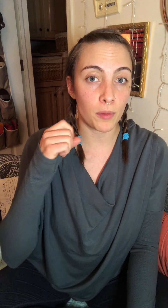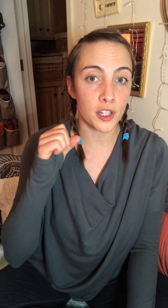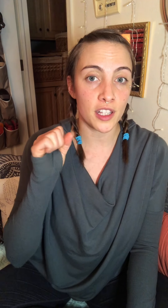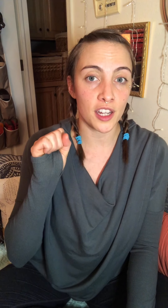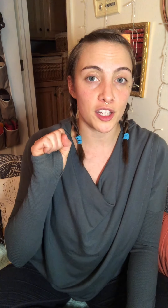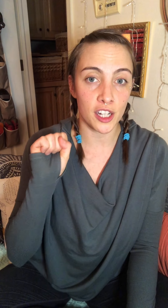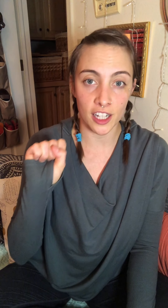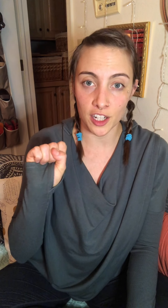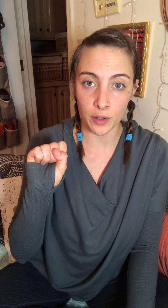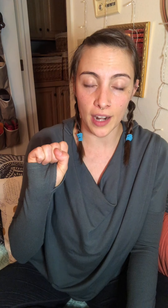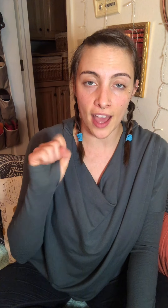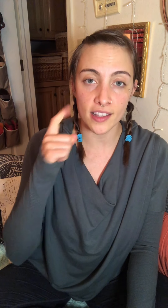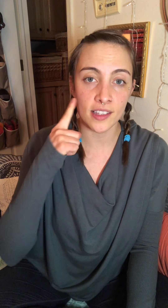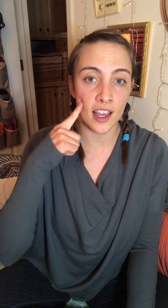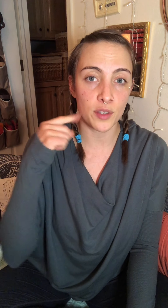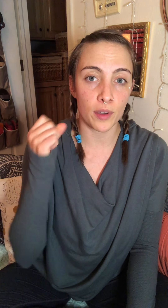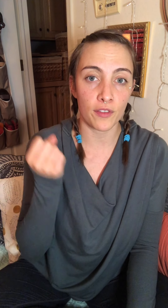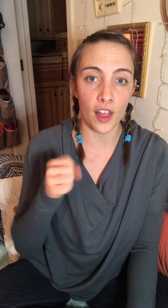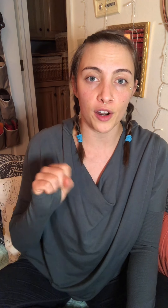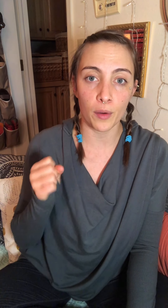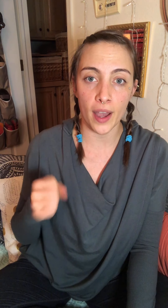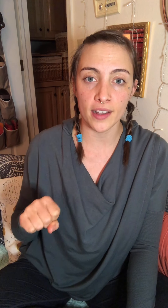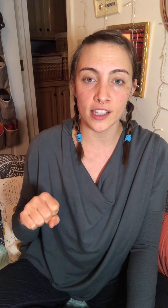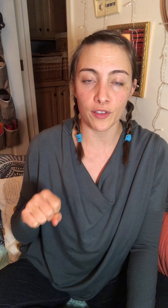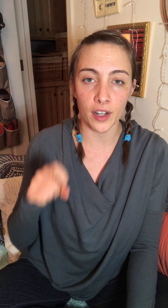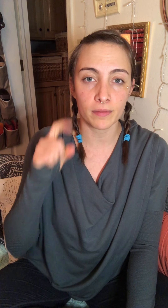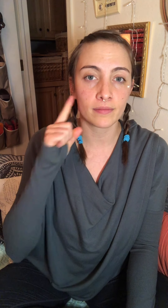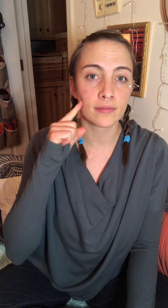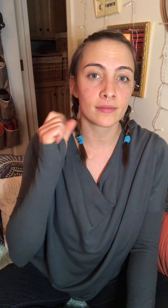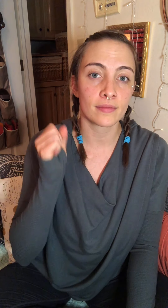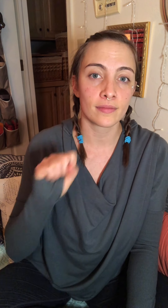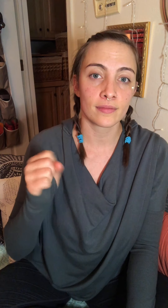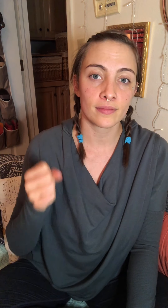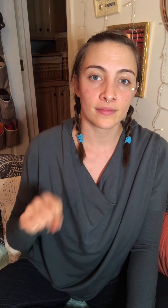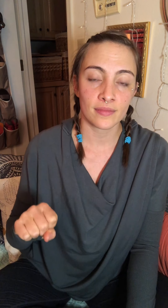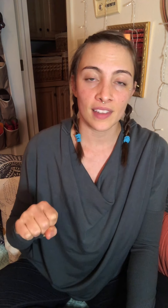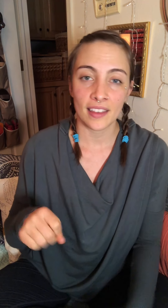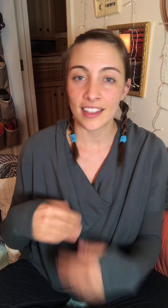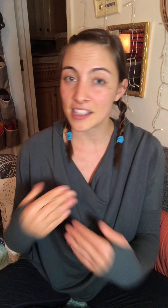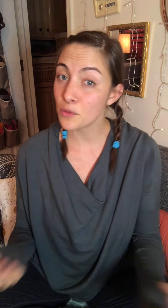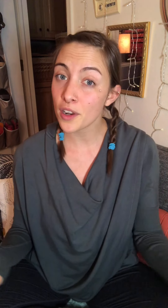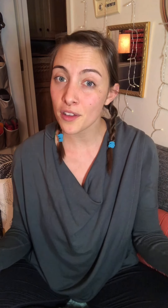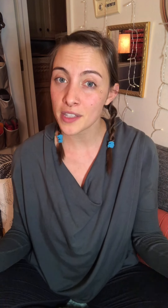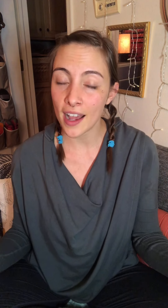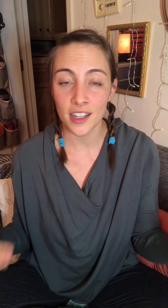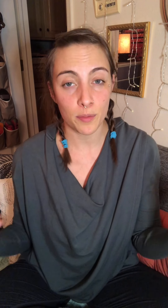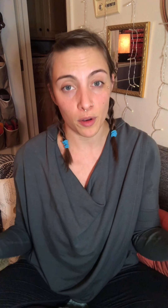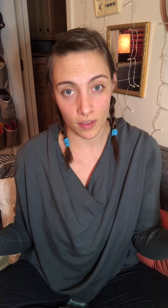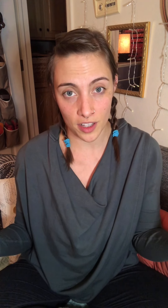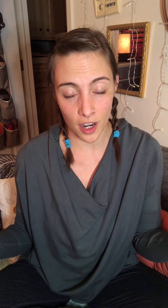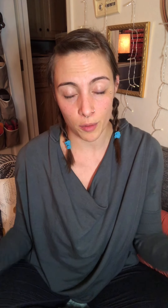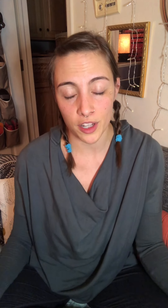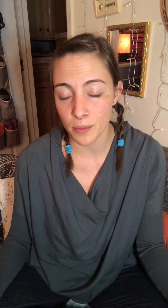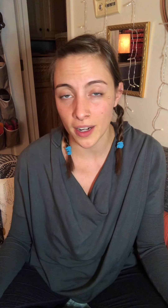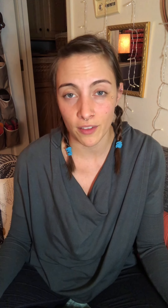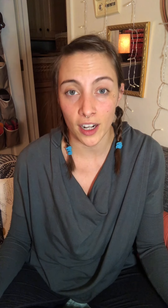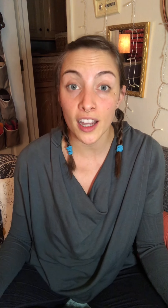just gonna turn it into an S as we flutter away. Silver. This is one of those signs, both of these are where there's many